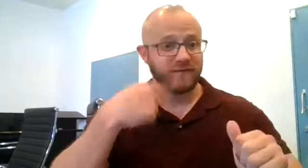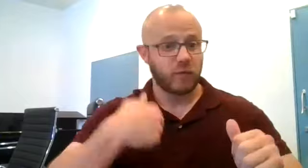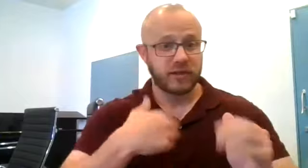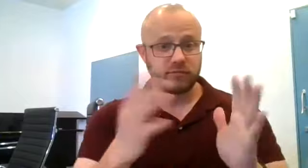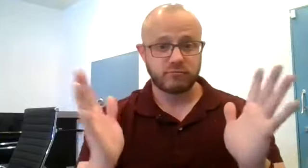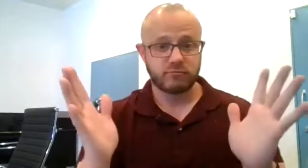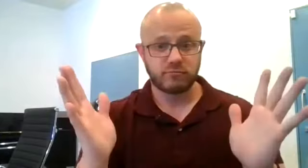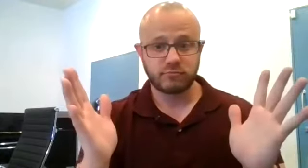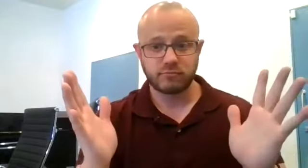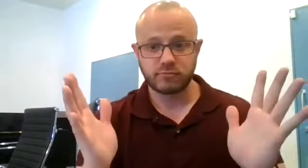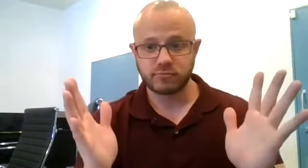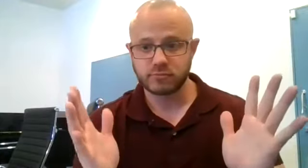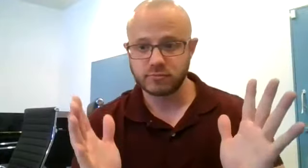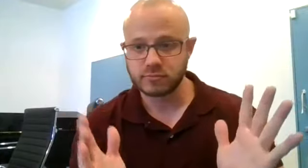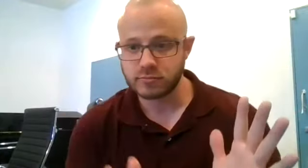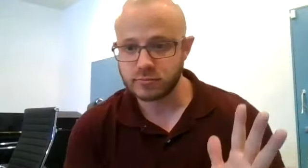Any questions for me?